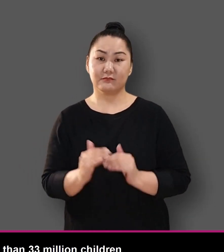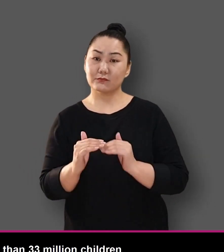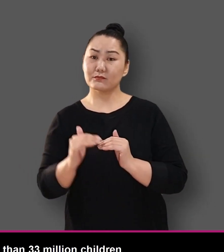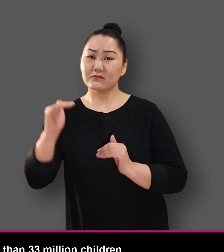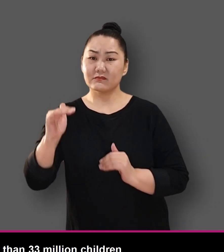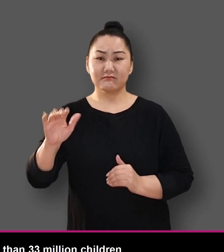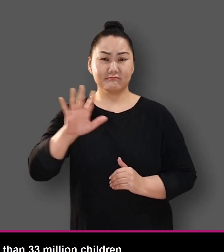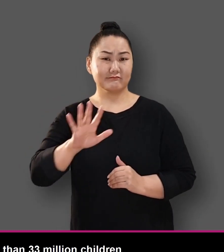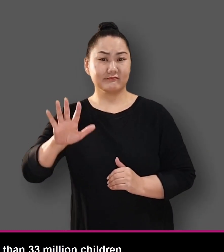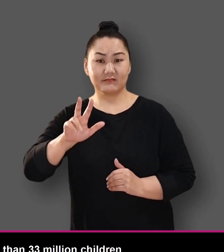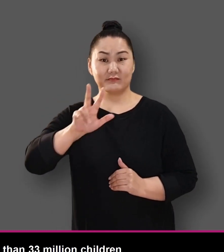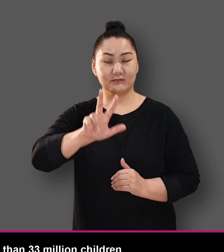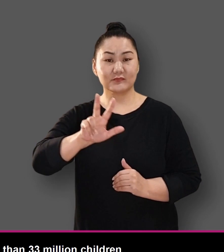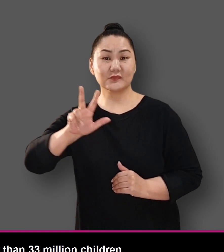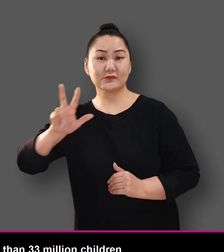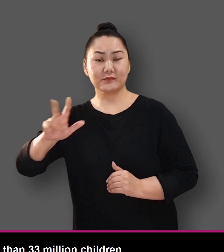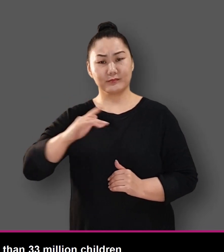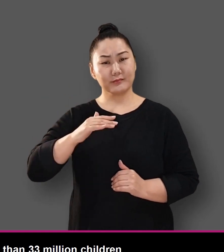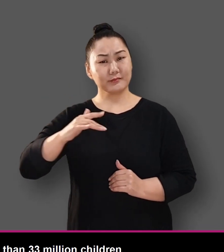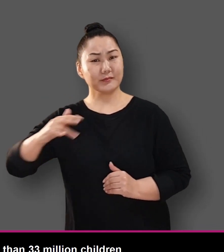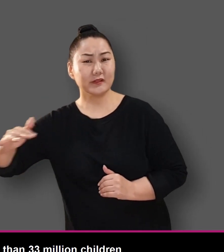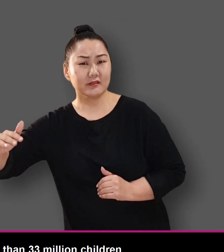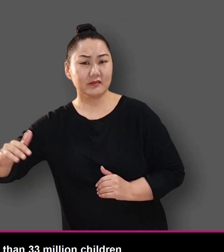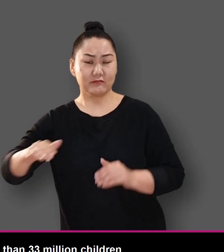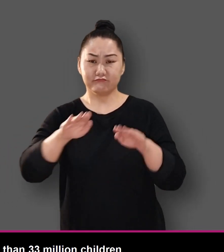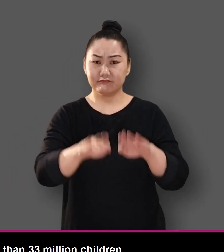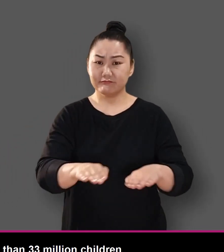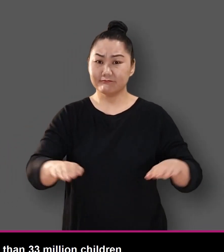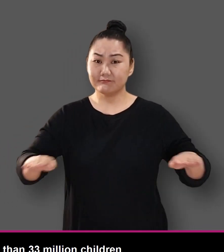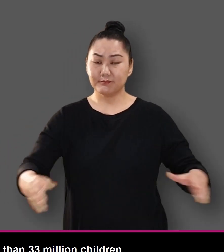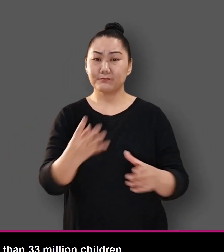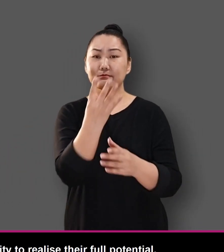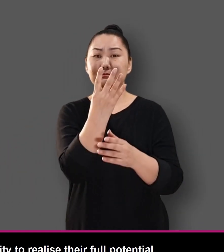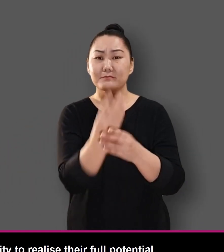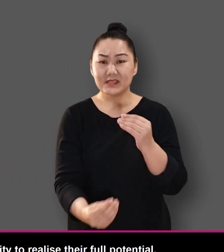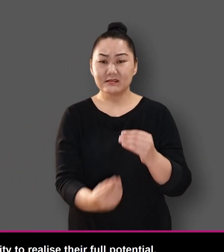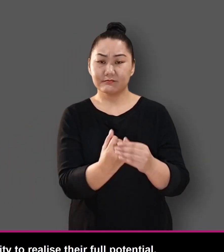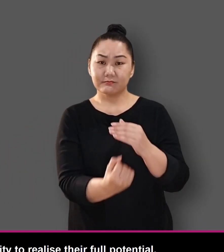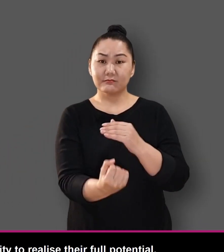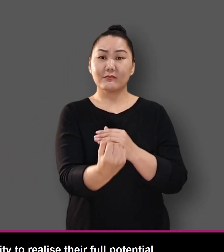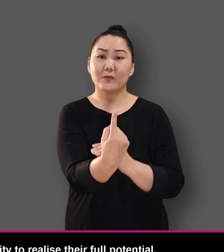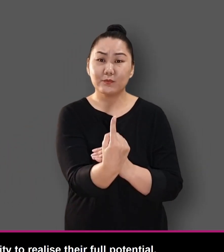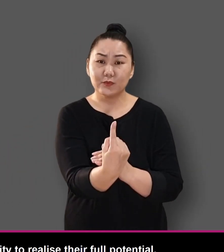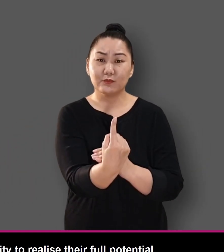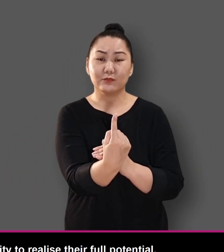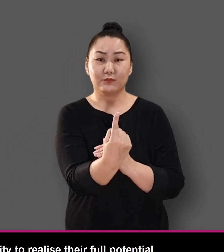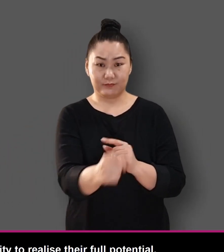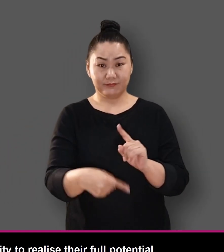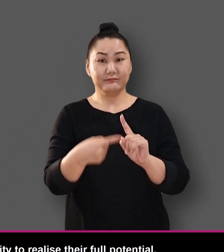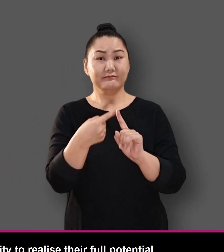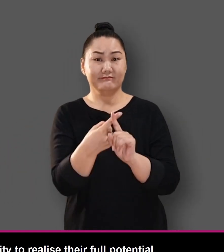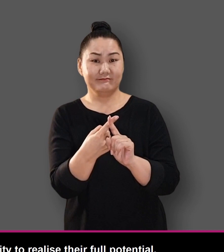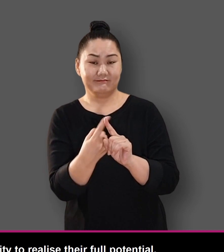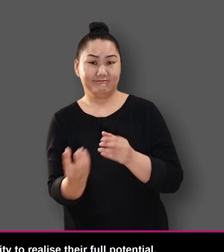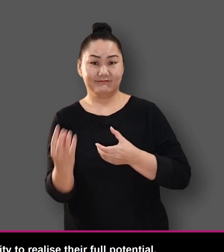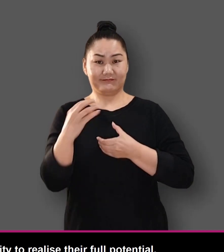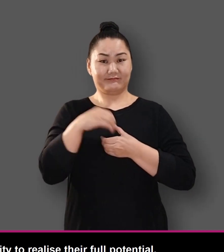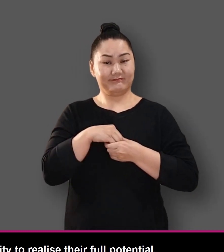This means more than 33 million children are missing the opportunity to realize their full potential.